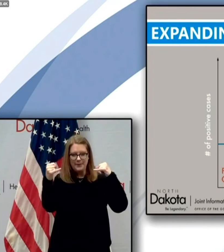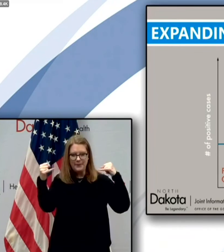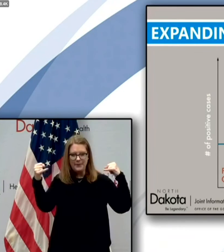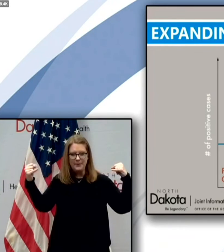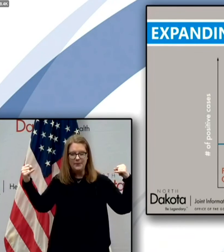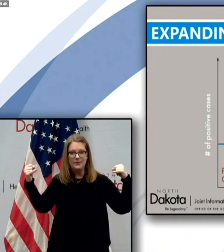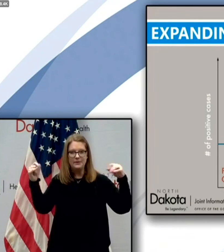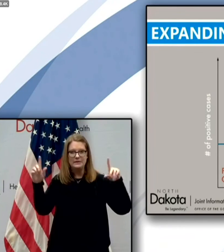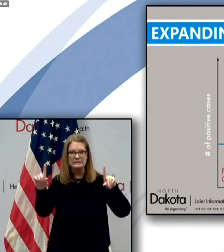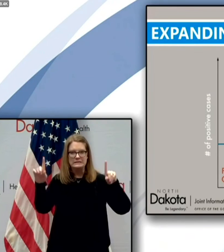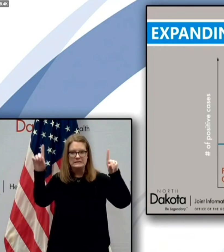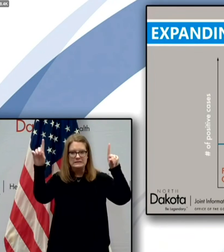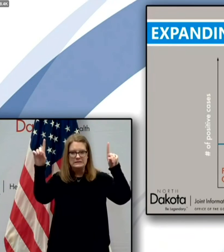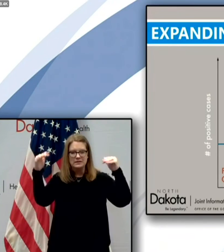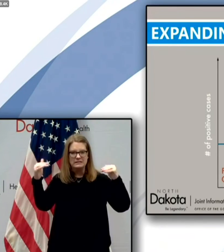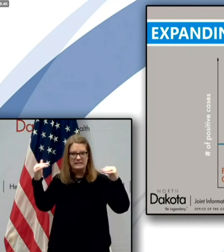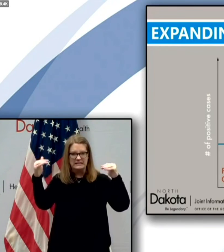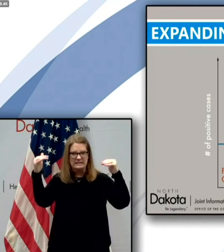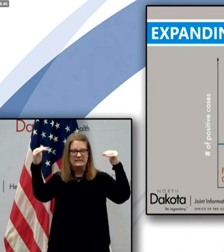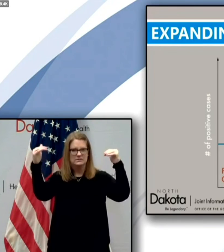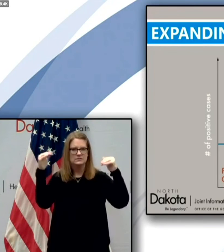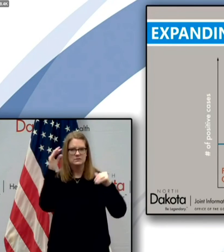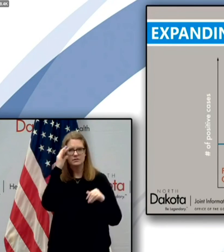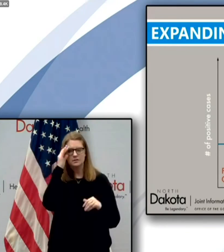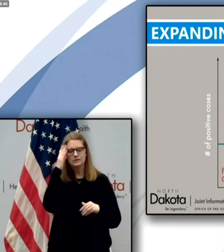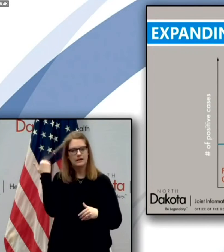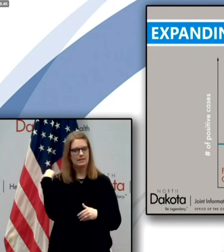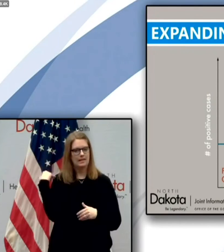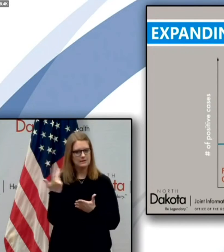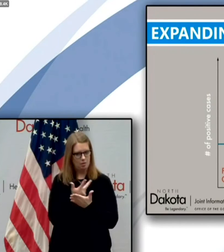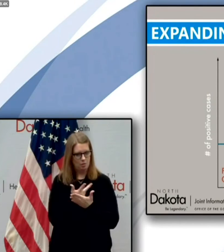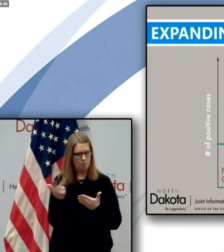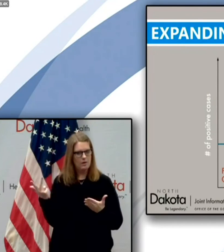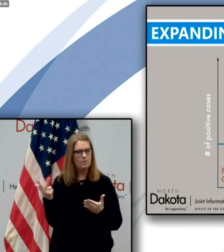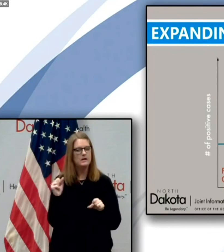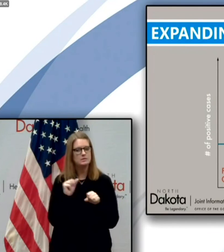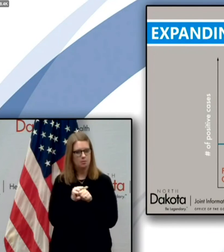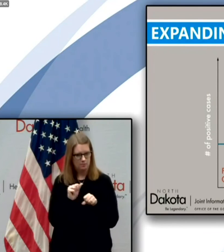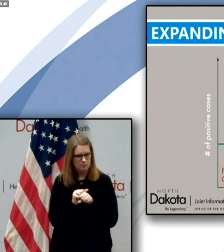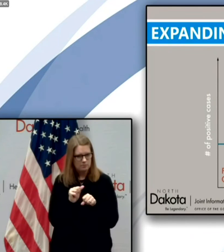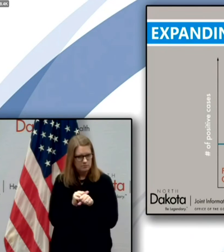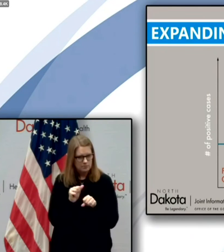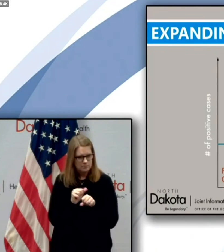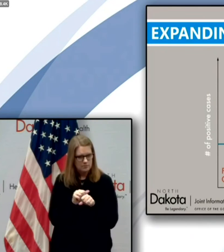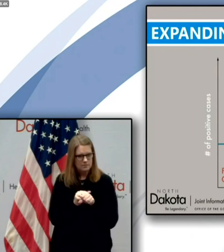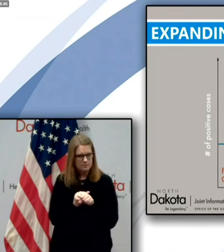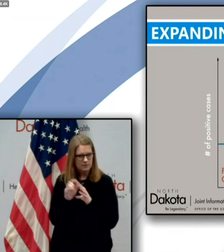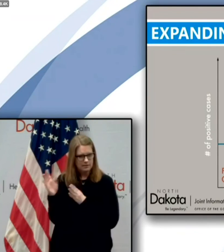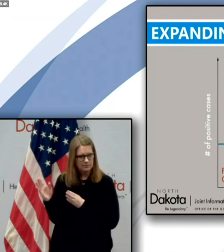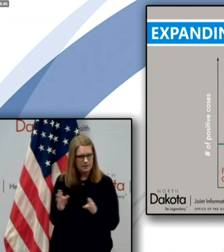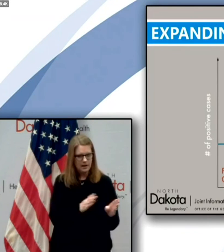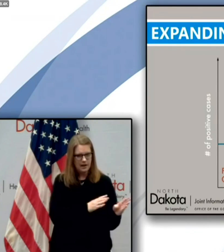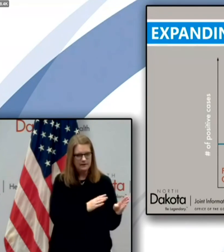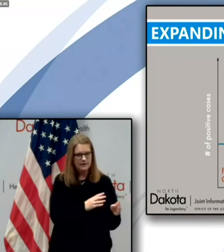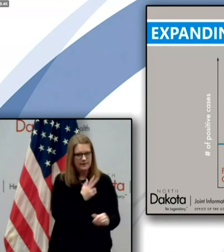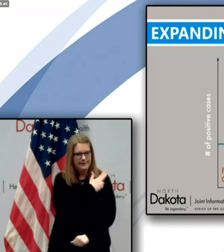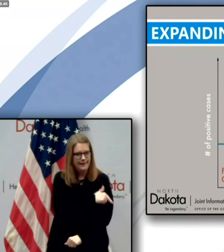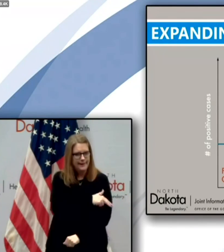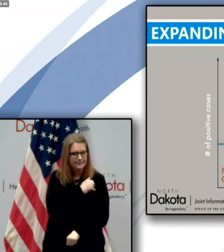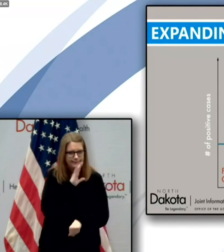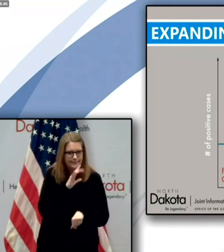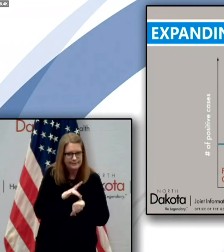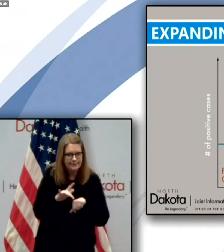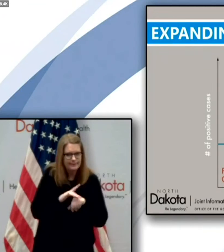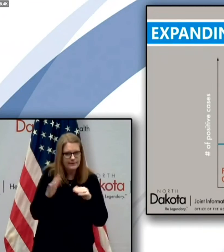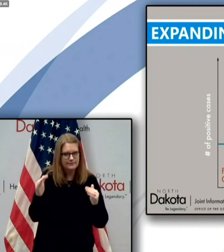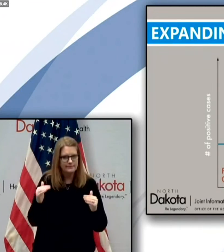up, we've also been hard at work the last 3 weeks working to make sure that we could increase our hospital capacity. We've had